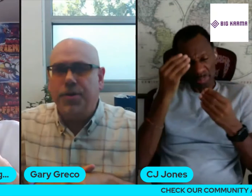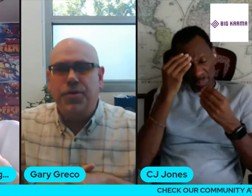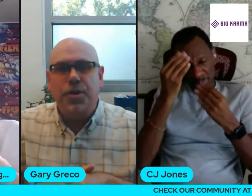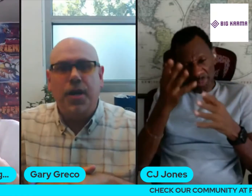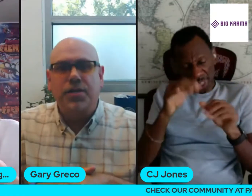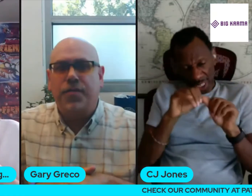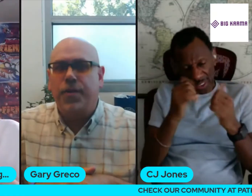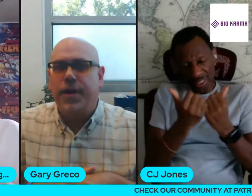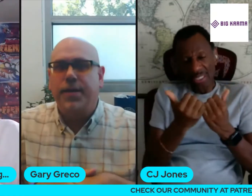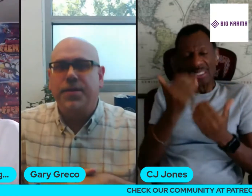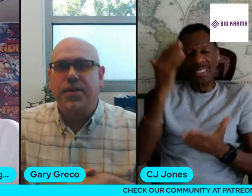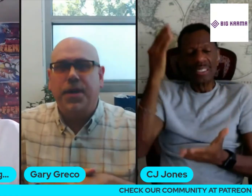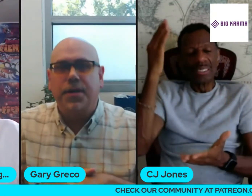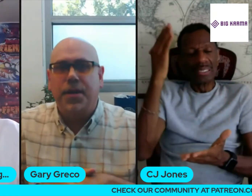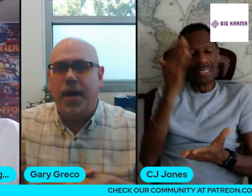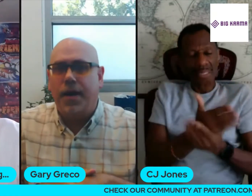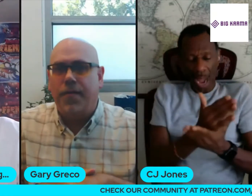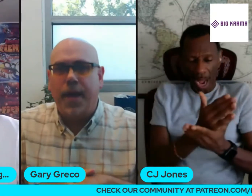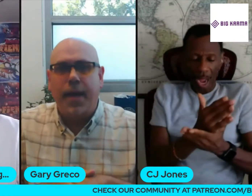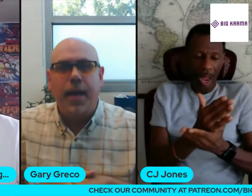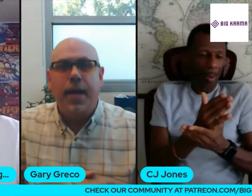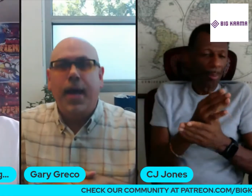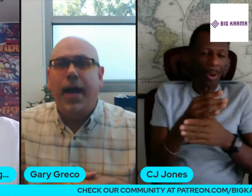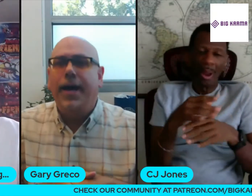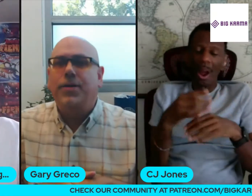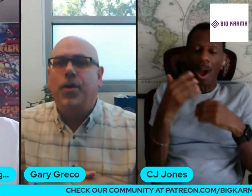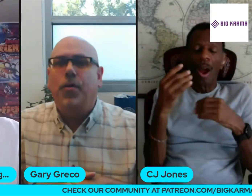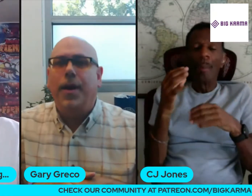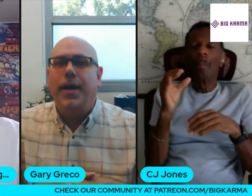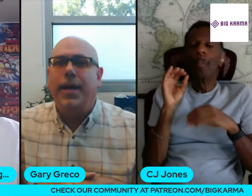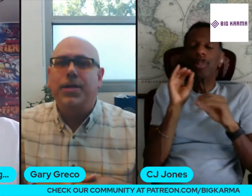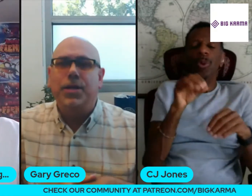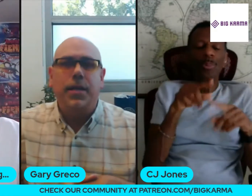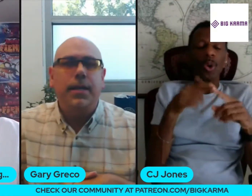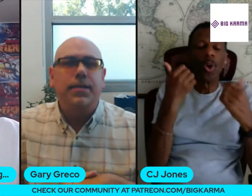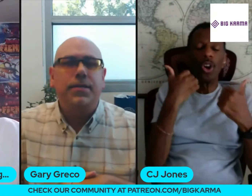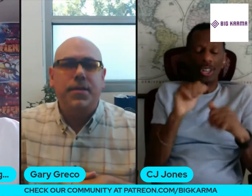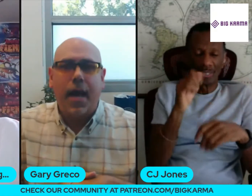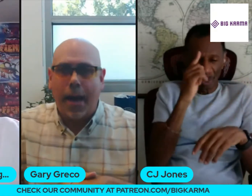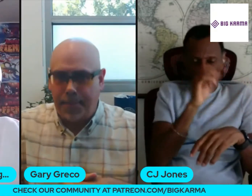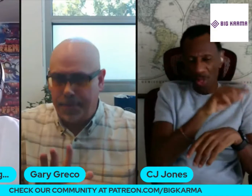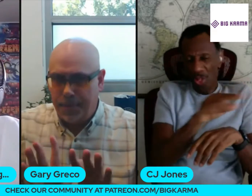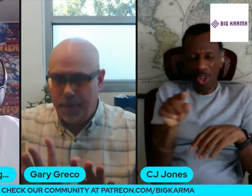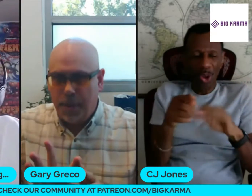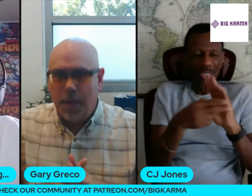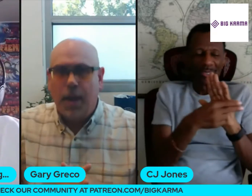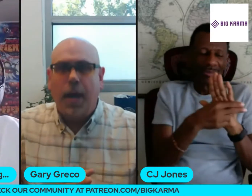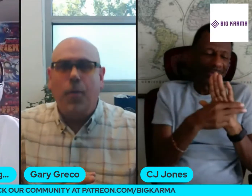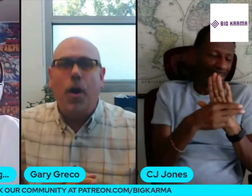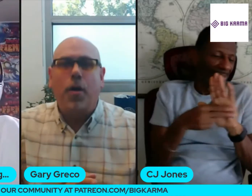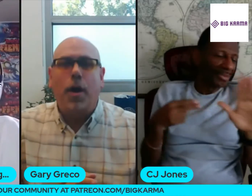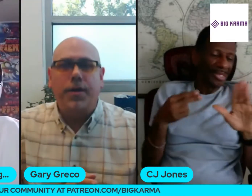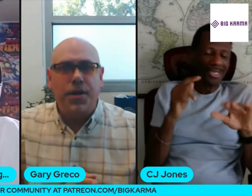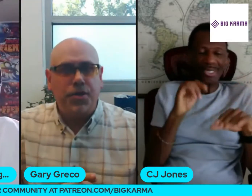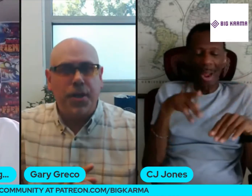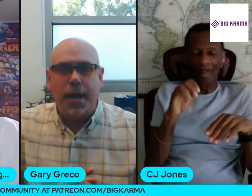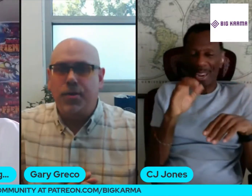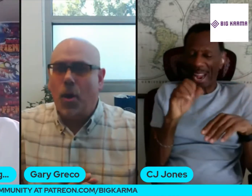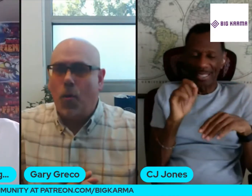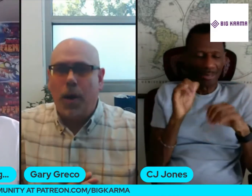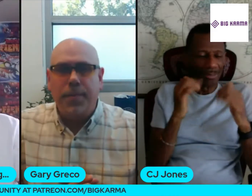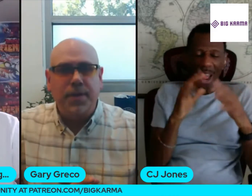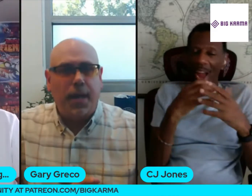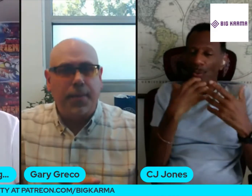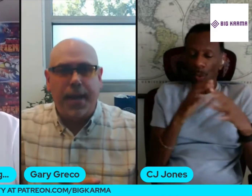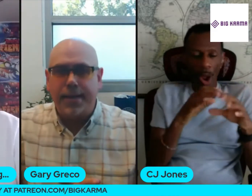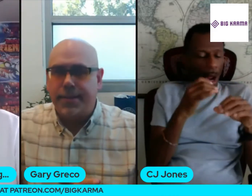I was just freaking sick and tired of that. I told my agent, stop. I want to audition. I